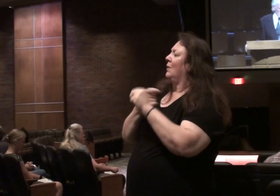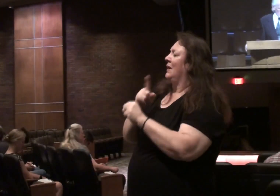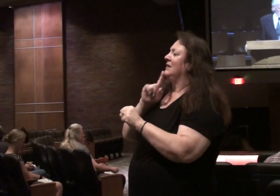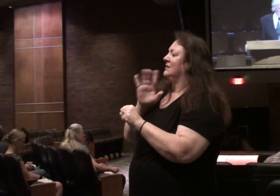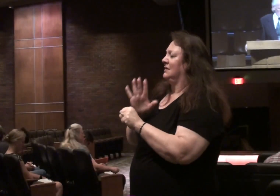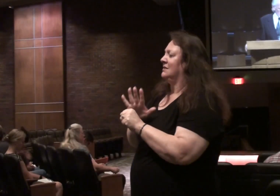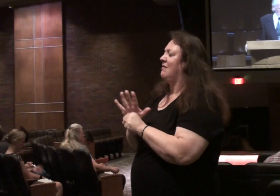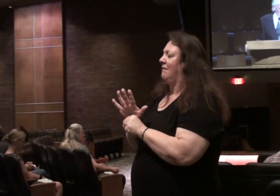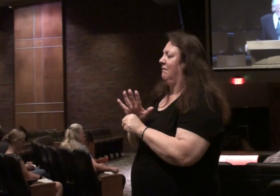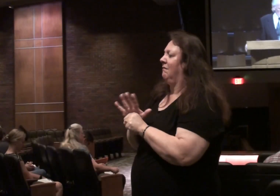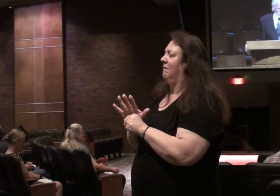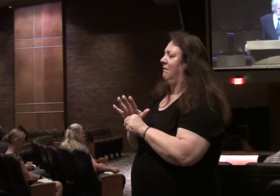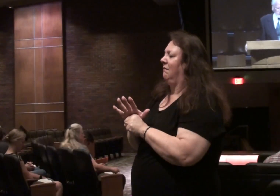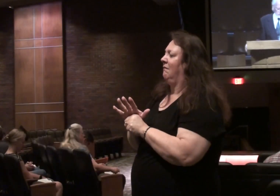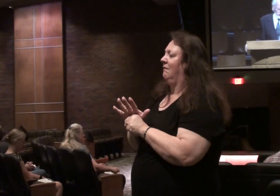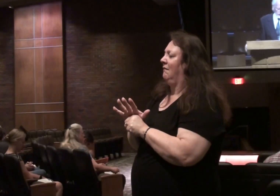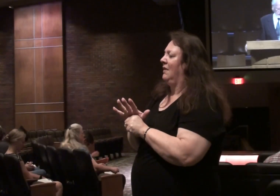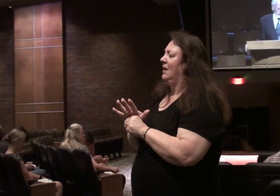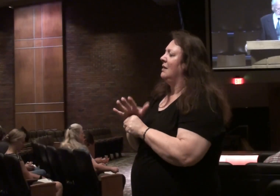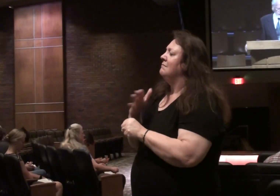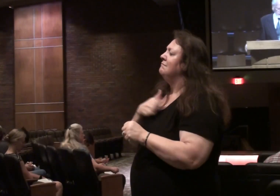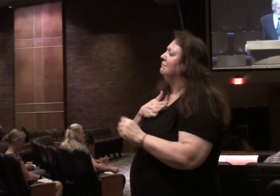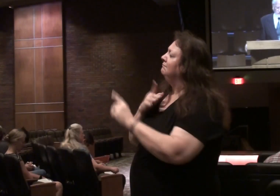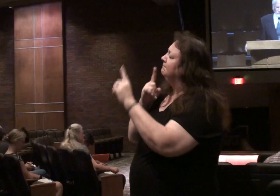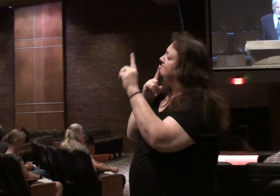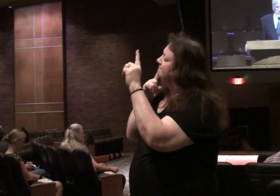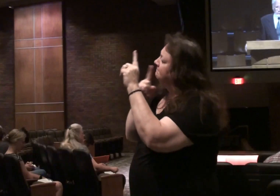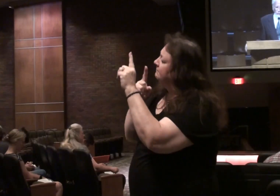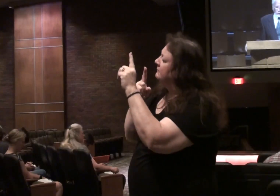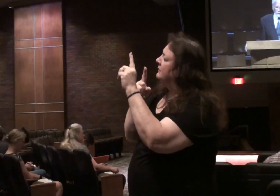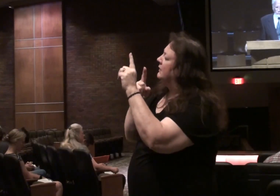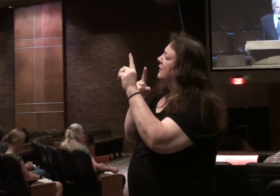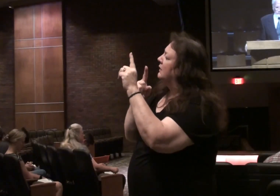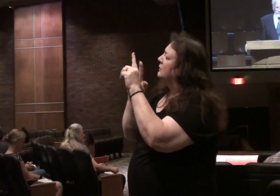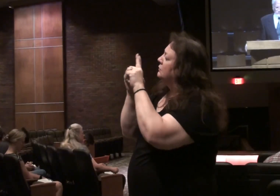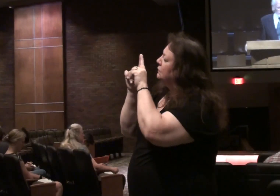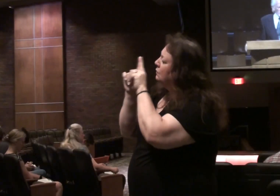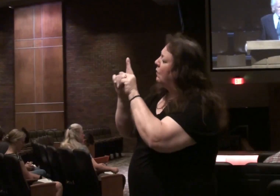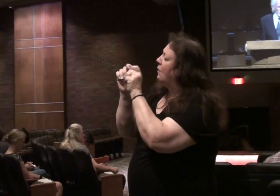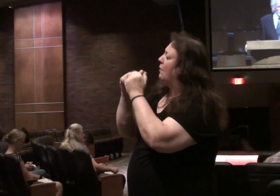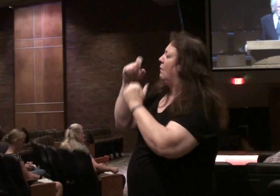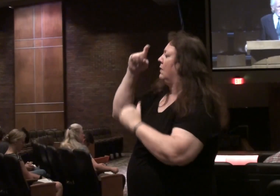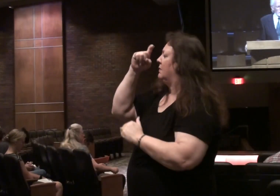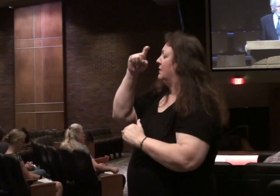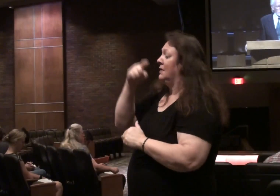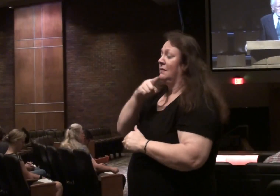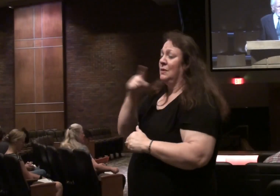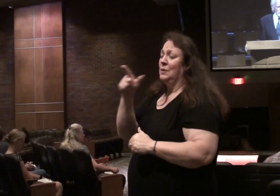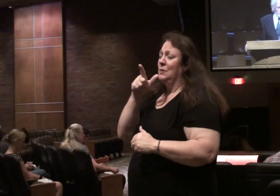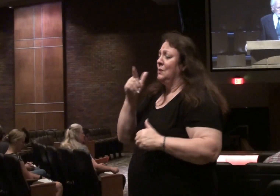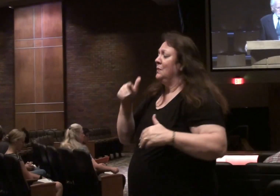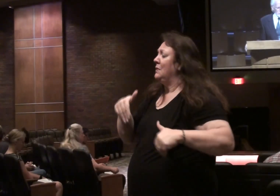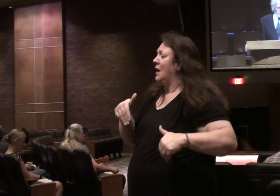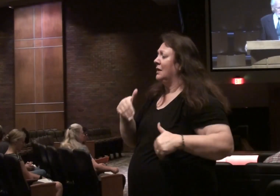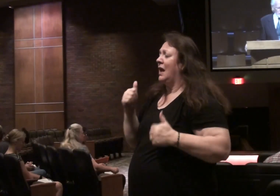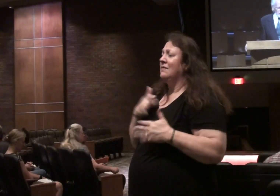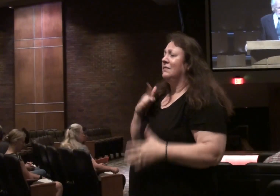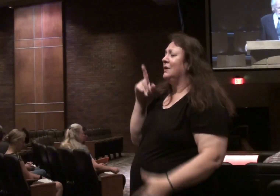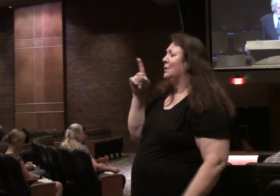sufficient. So our desire is that we would walk with wisdom. For any who have not yet come to fear